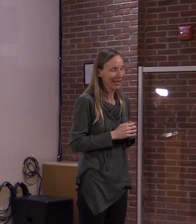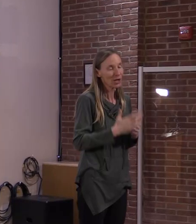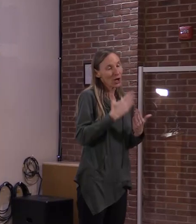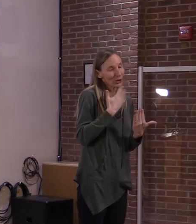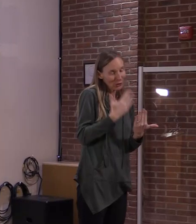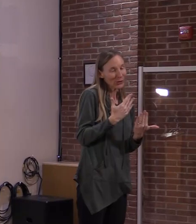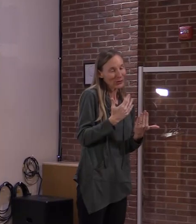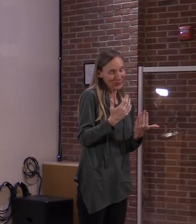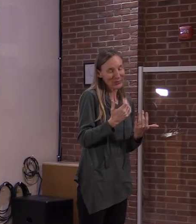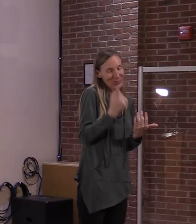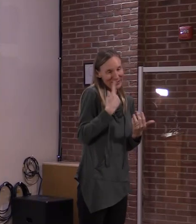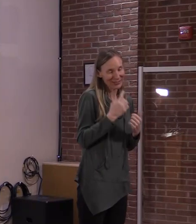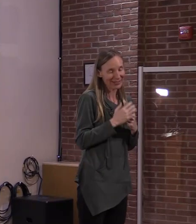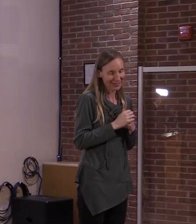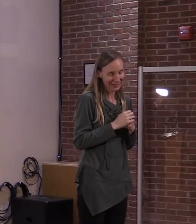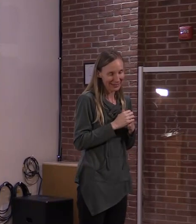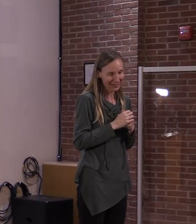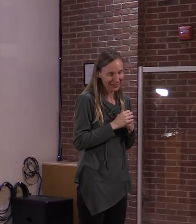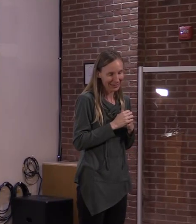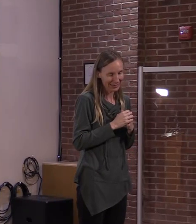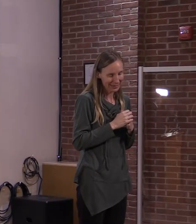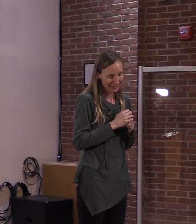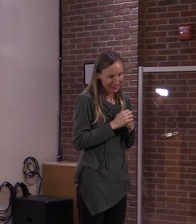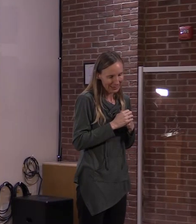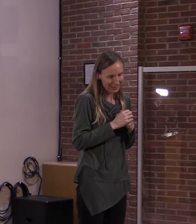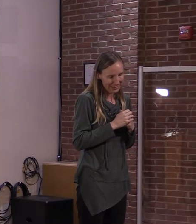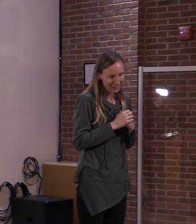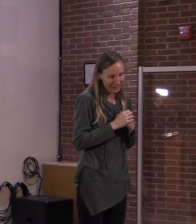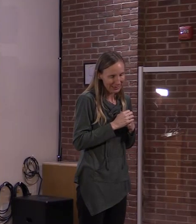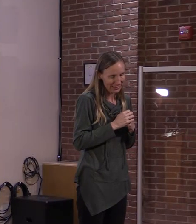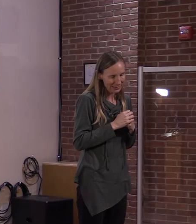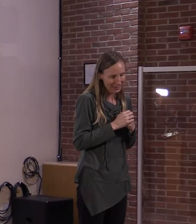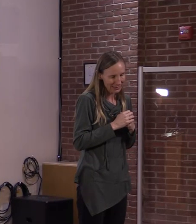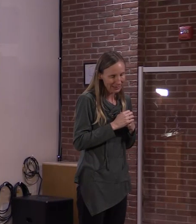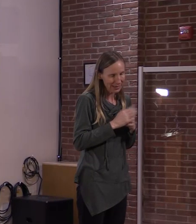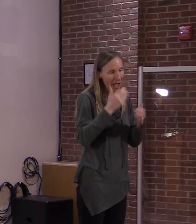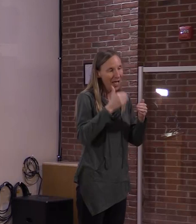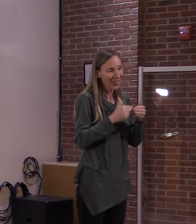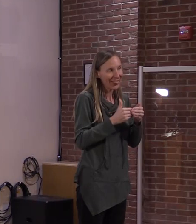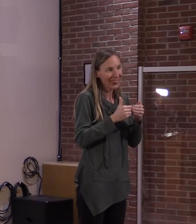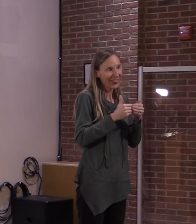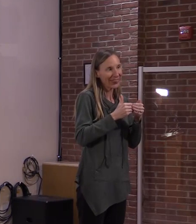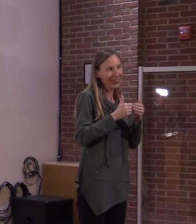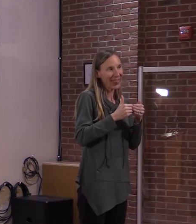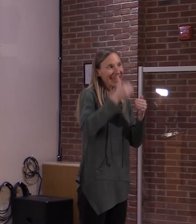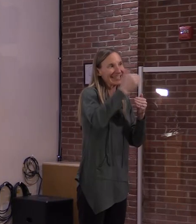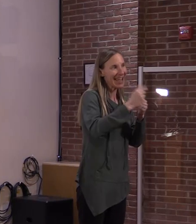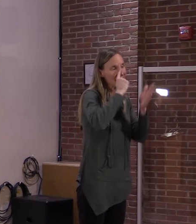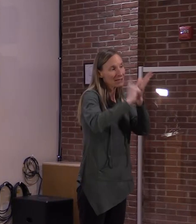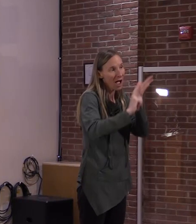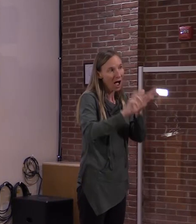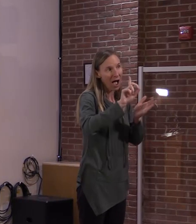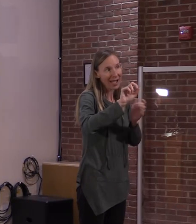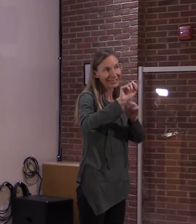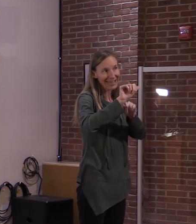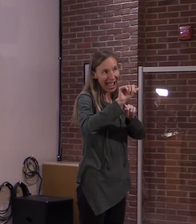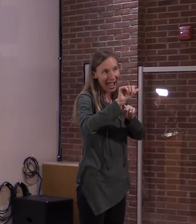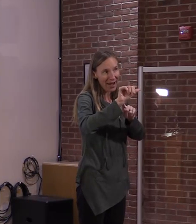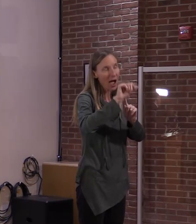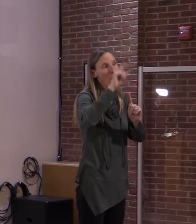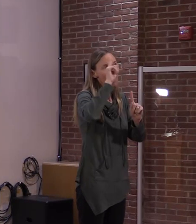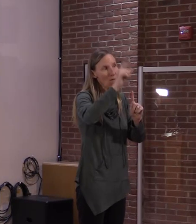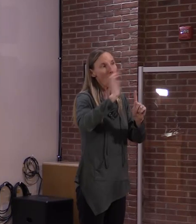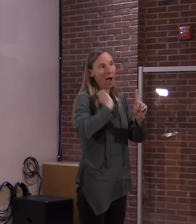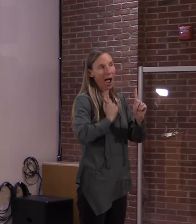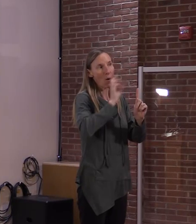question. The next iteration, or the next dive that we've taken into the data for the dashboard